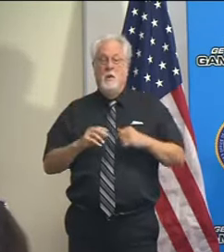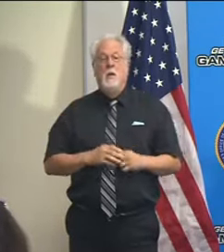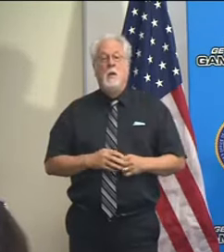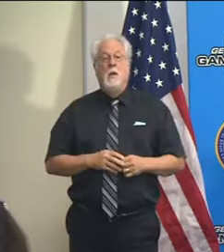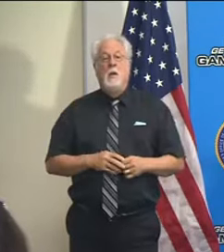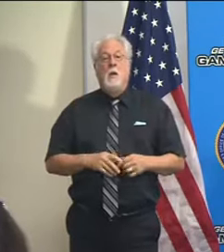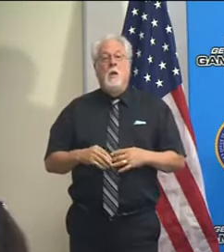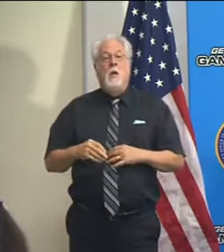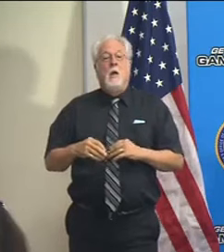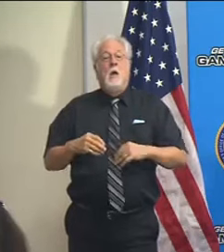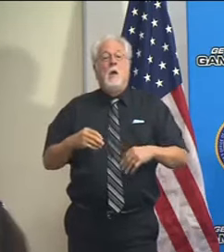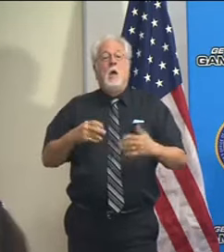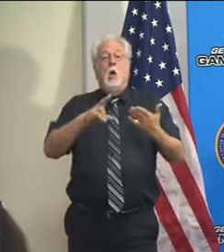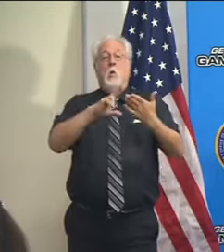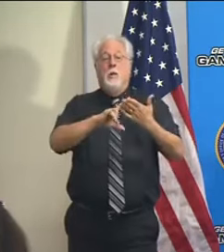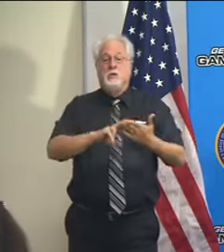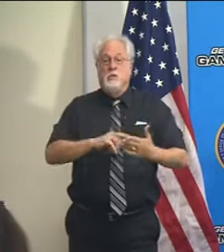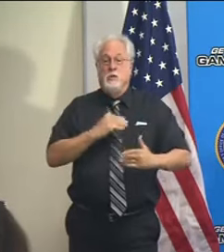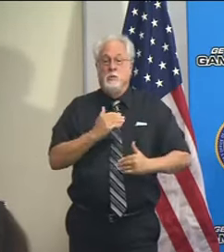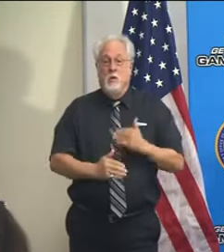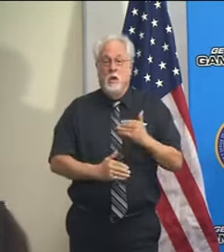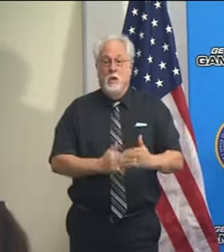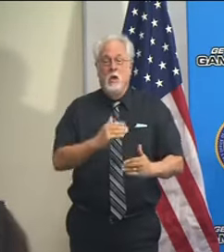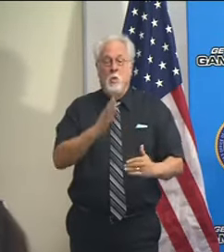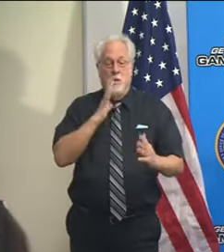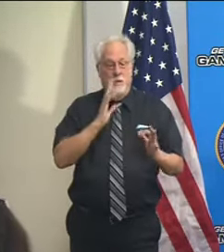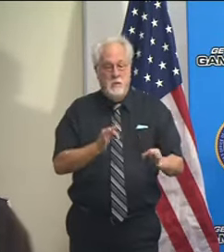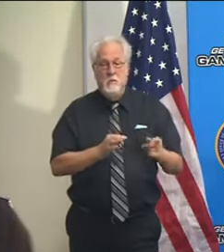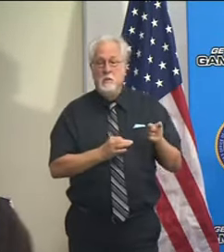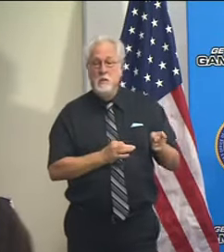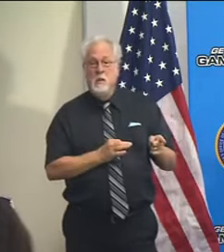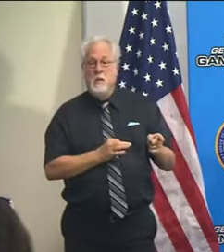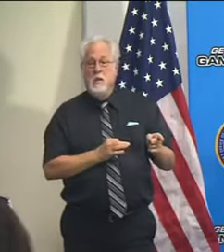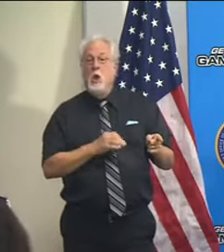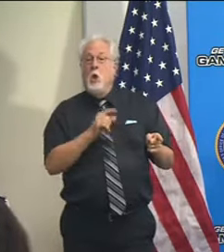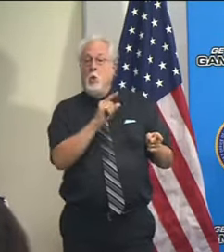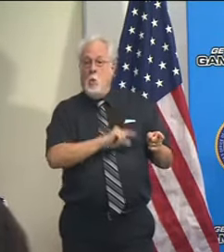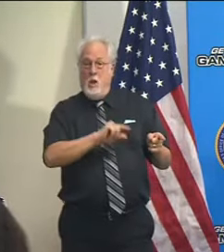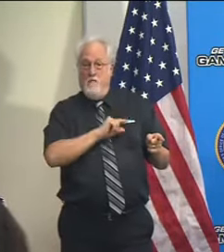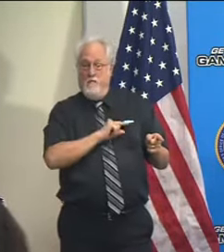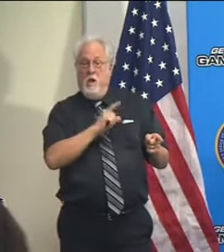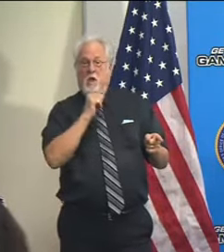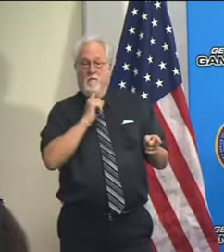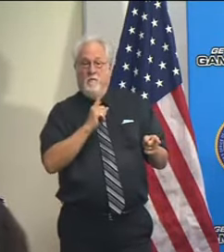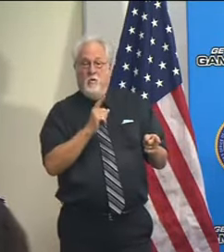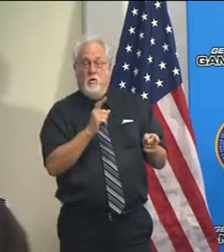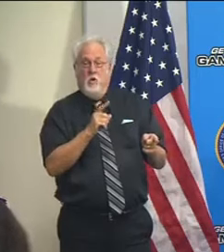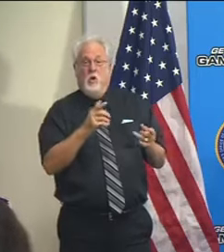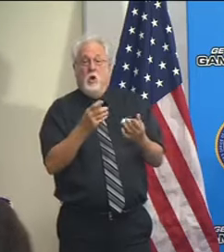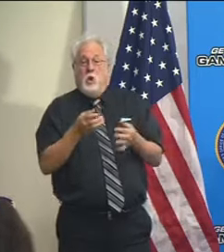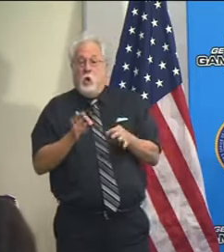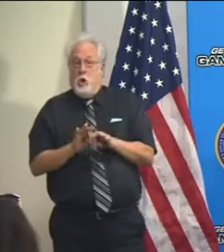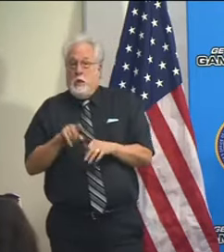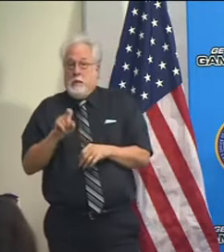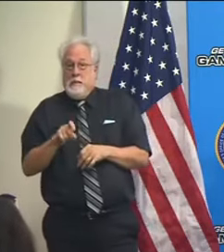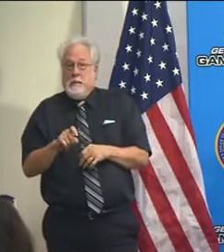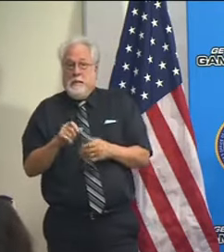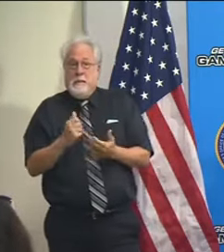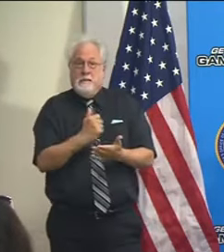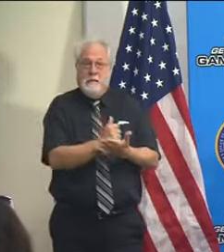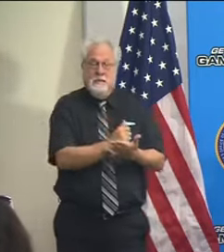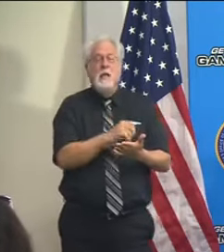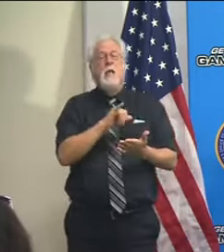Part of the registration process will determine whether you qualify for critical needs assistance.